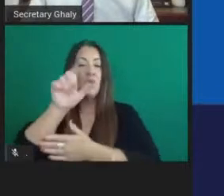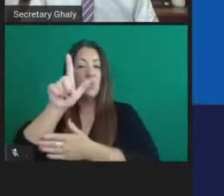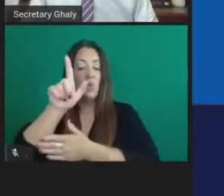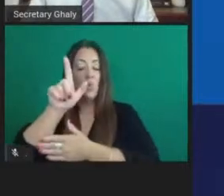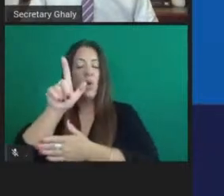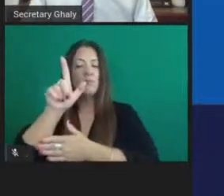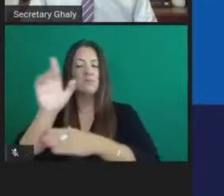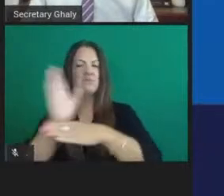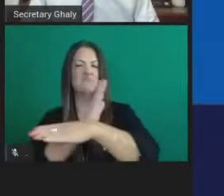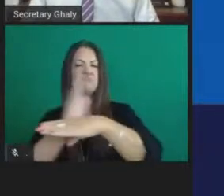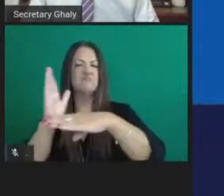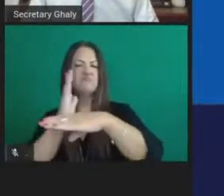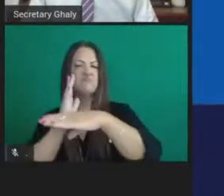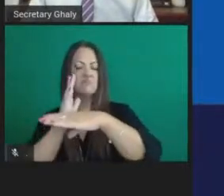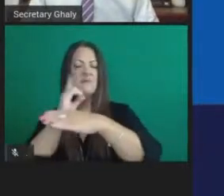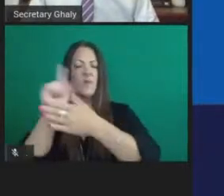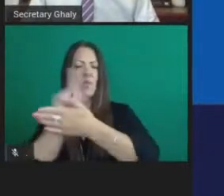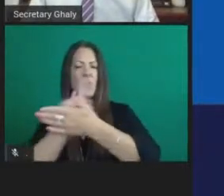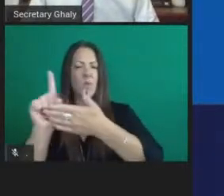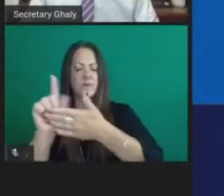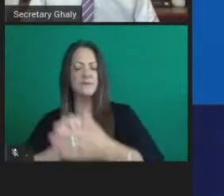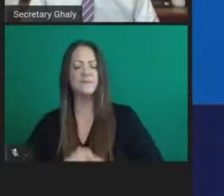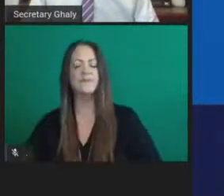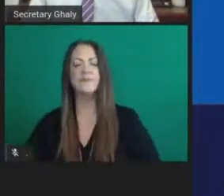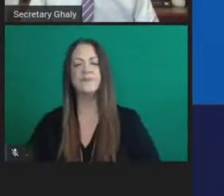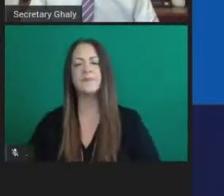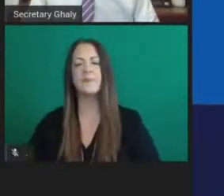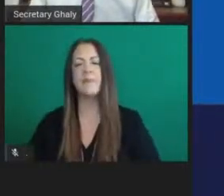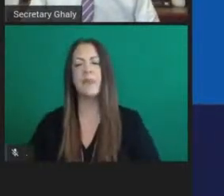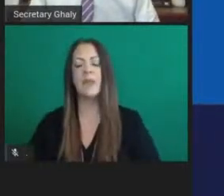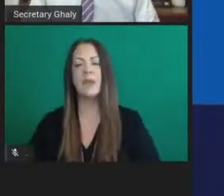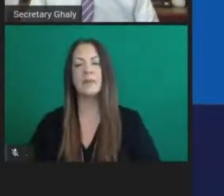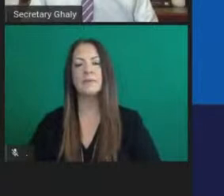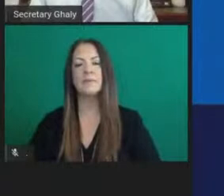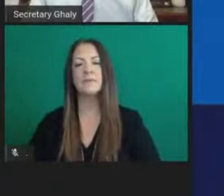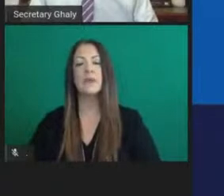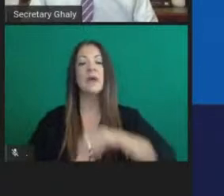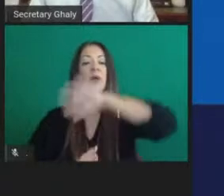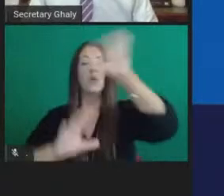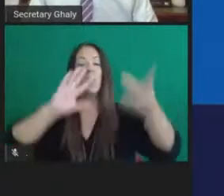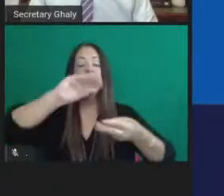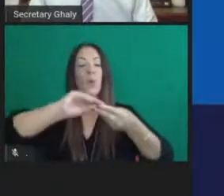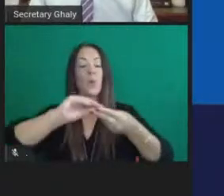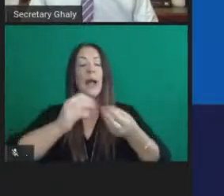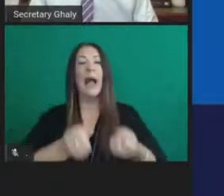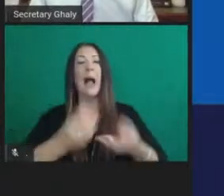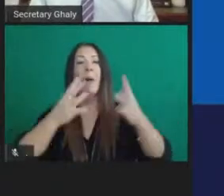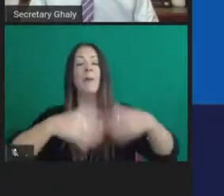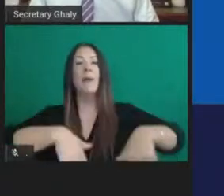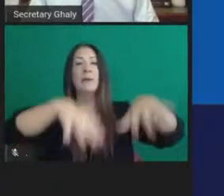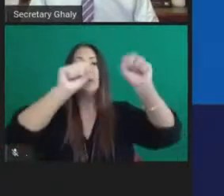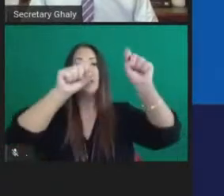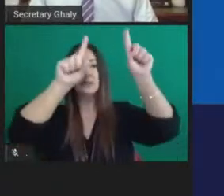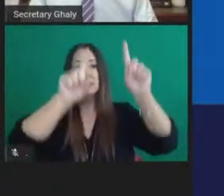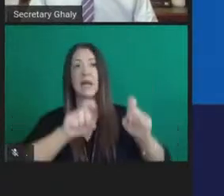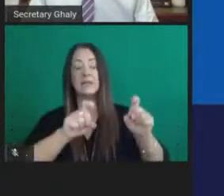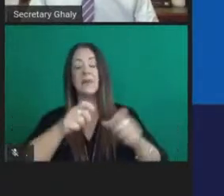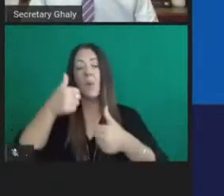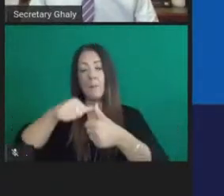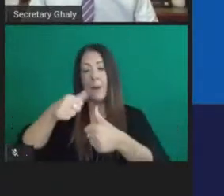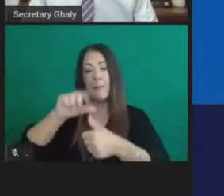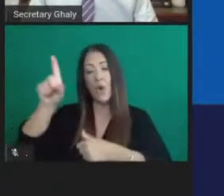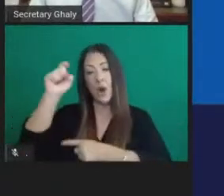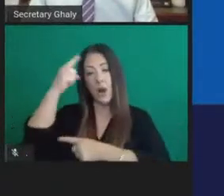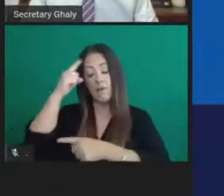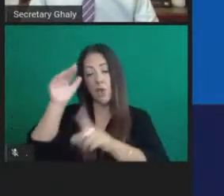3,421 cases reported on average in the last 7 days. The total tests, again, the governor reminded